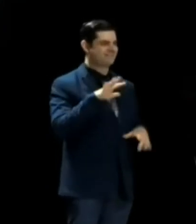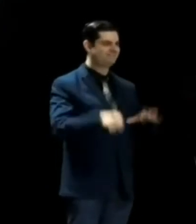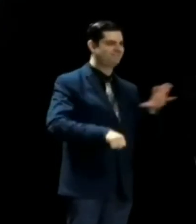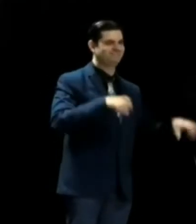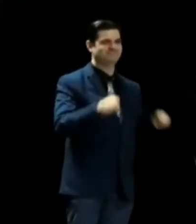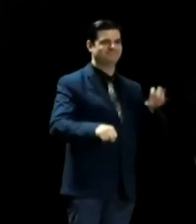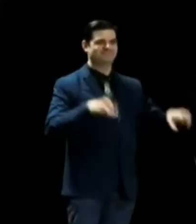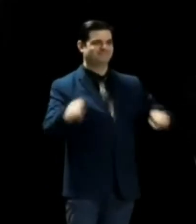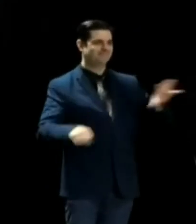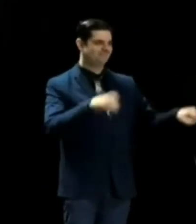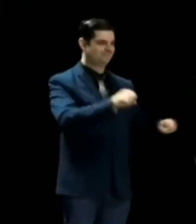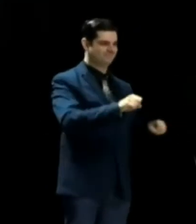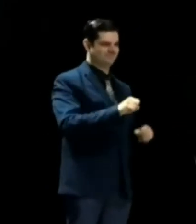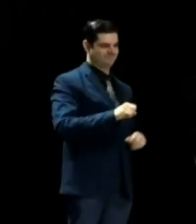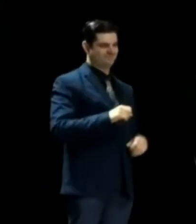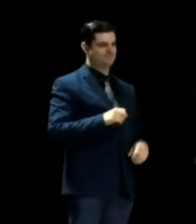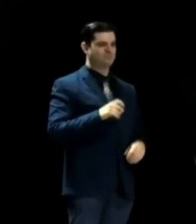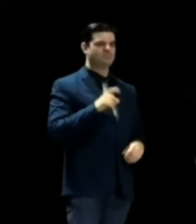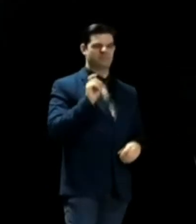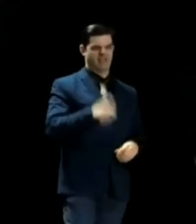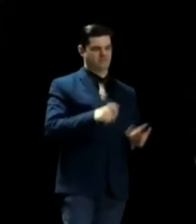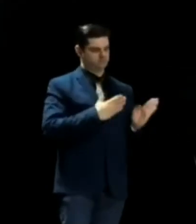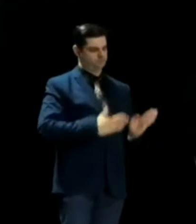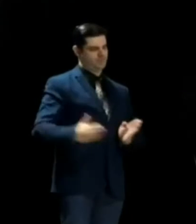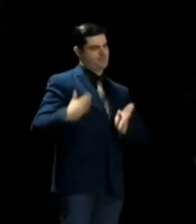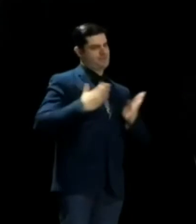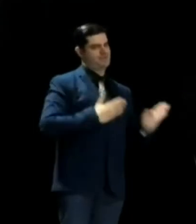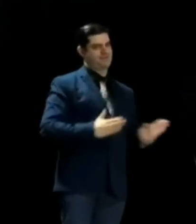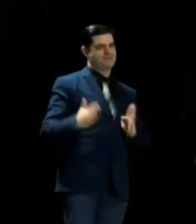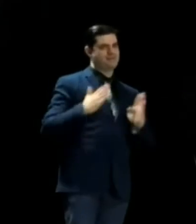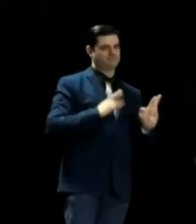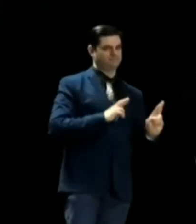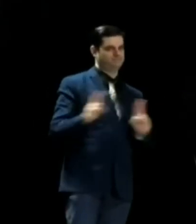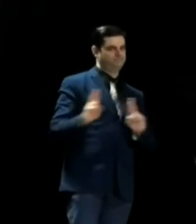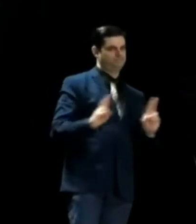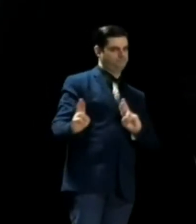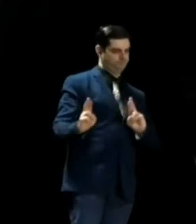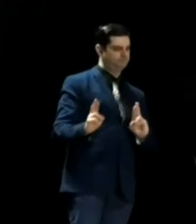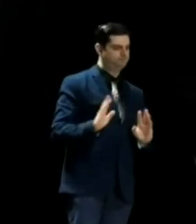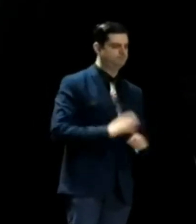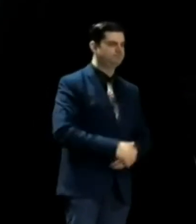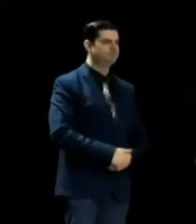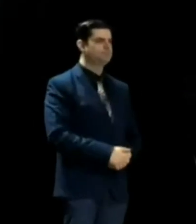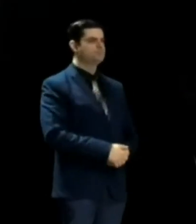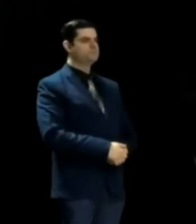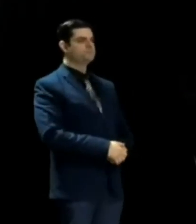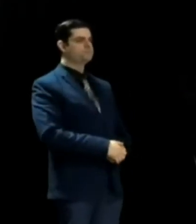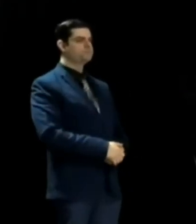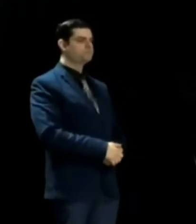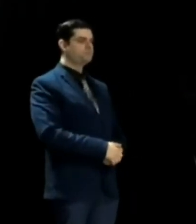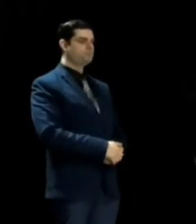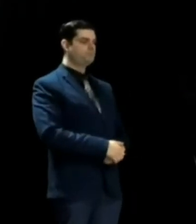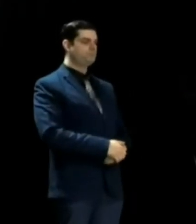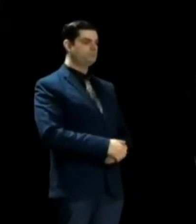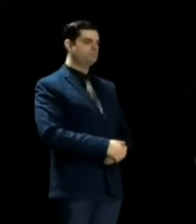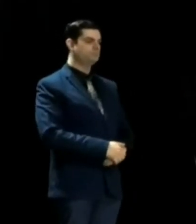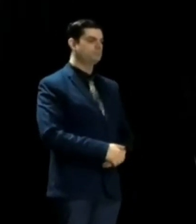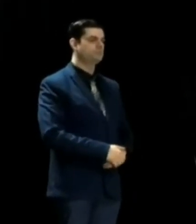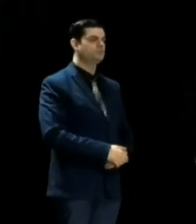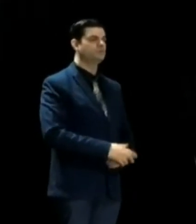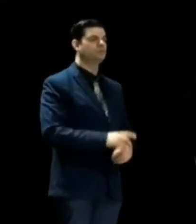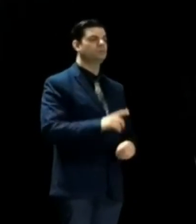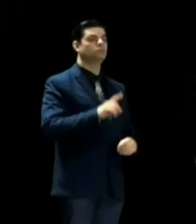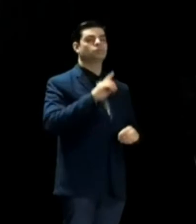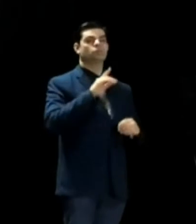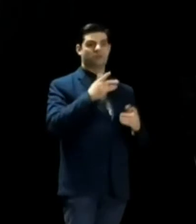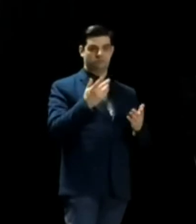real time. So whatever a restart is, it's going to be phased in. We will work with